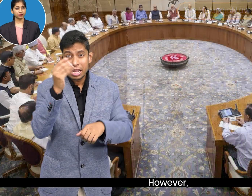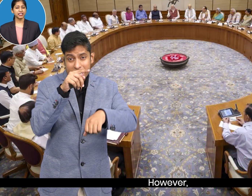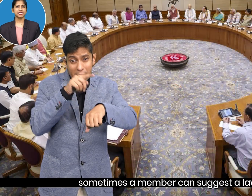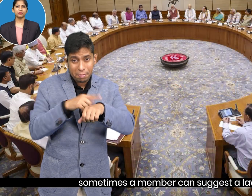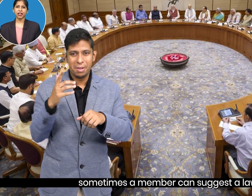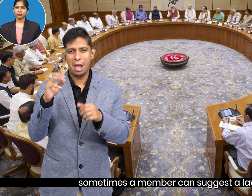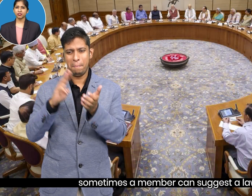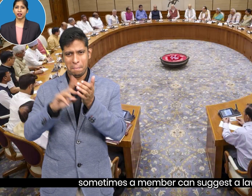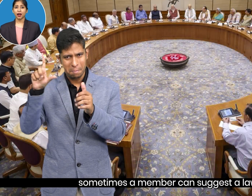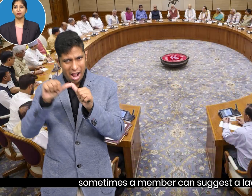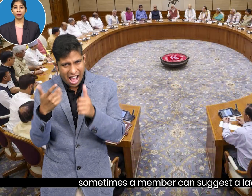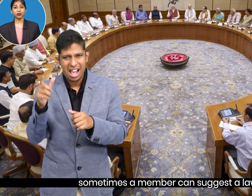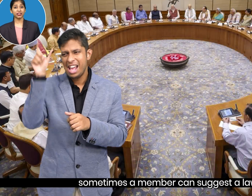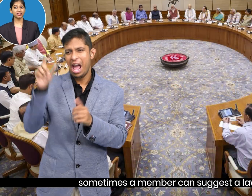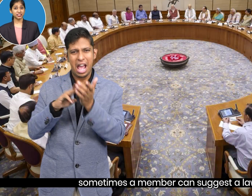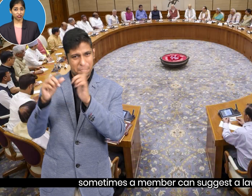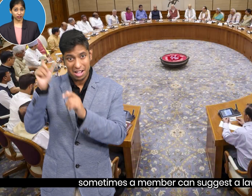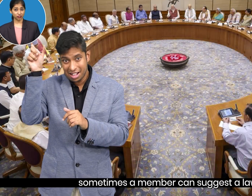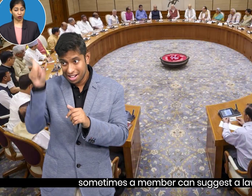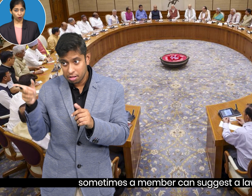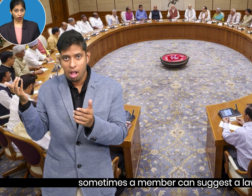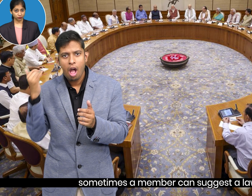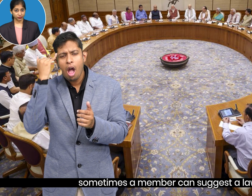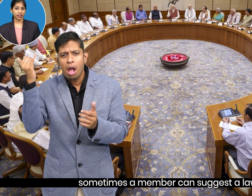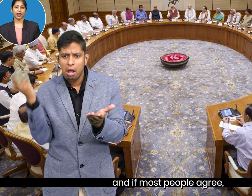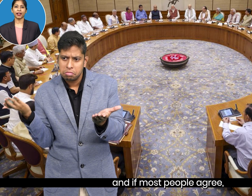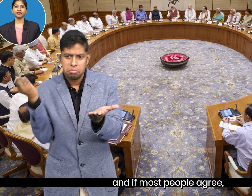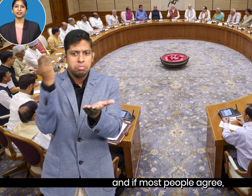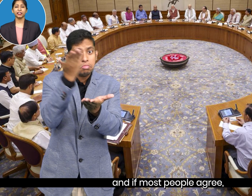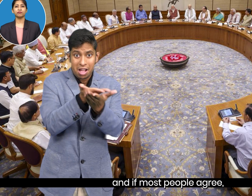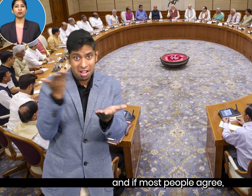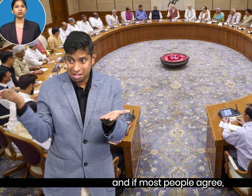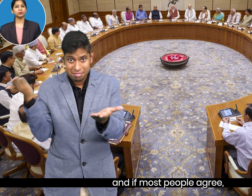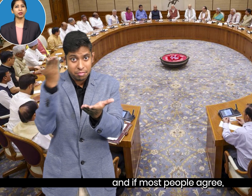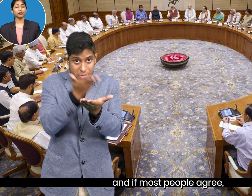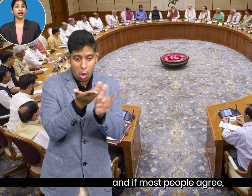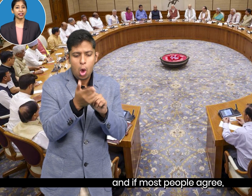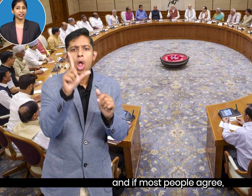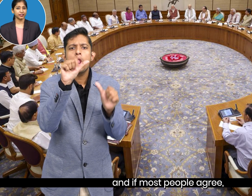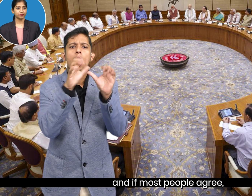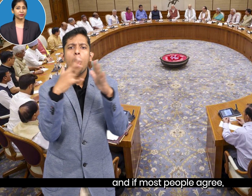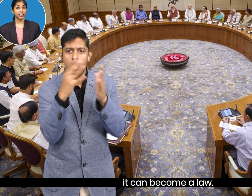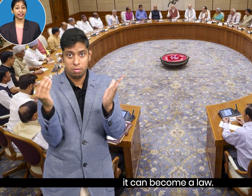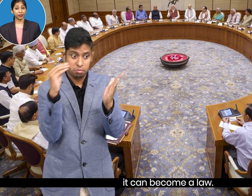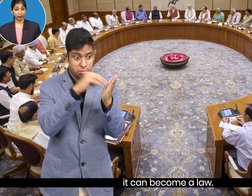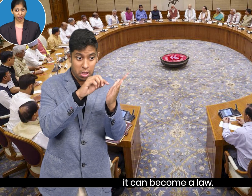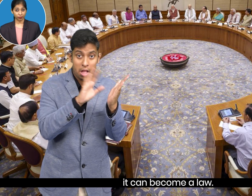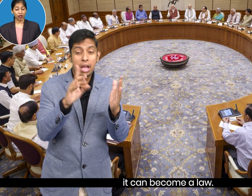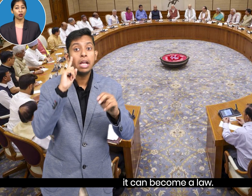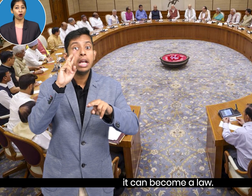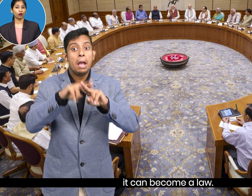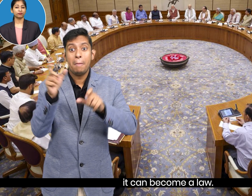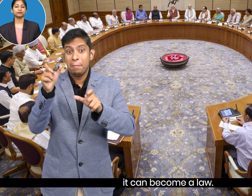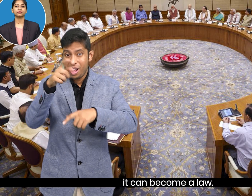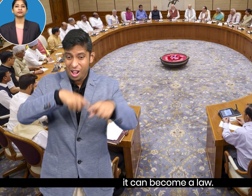However, sometimes a member can suggest a law, and if most people agree, it can become